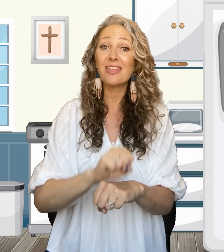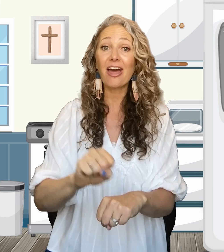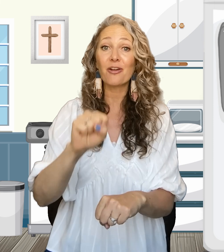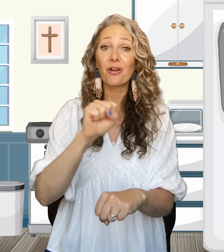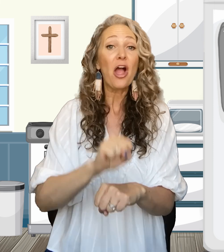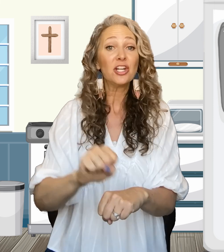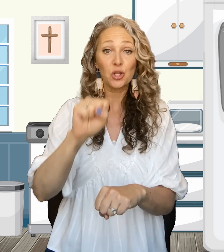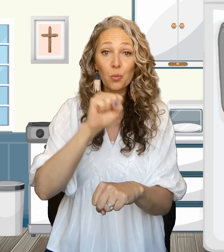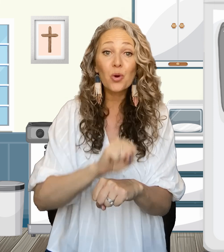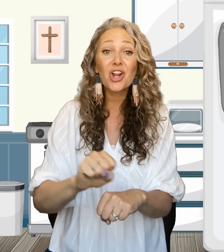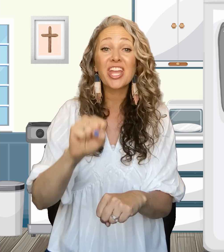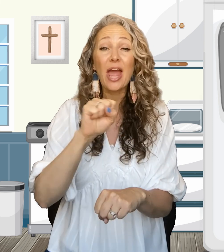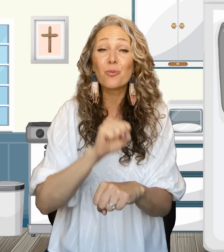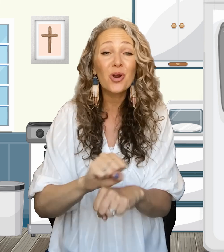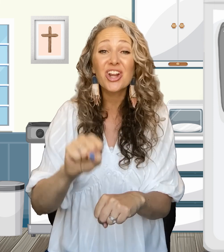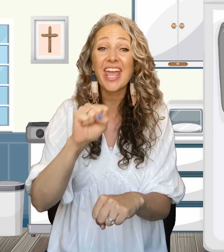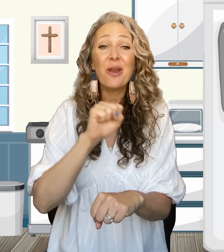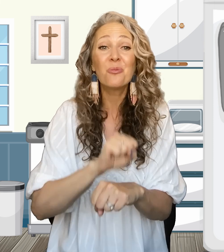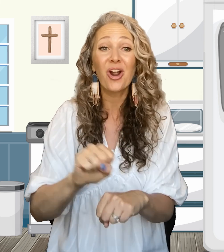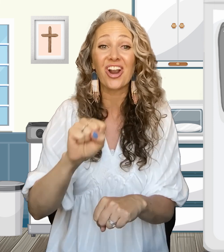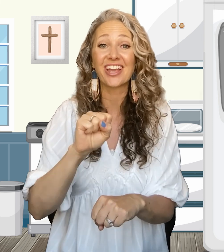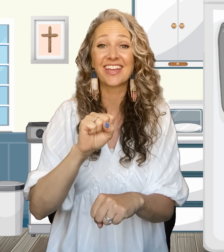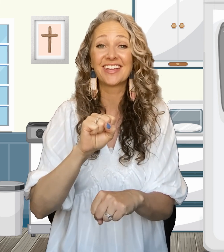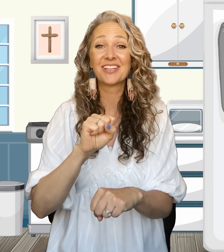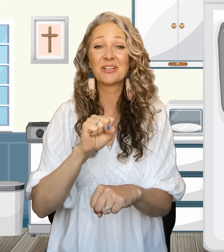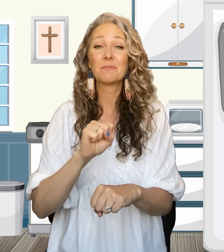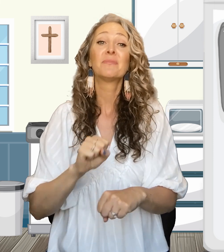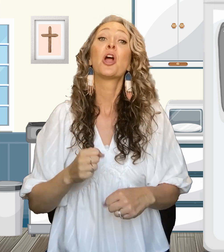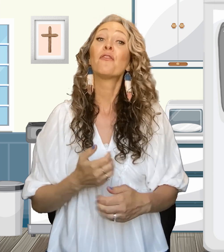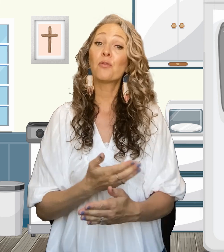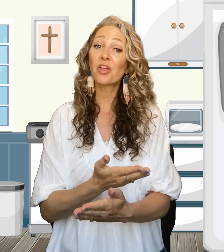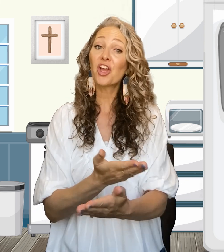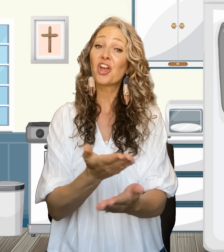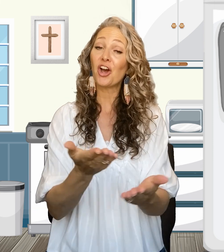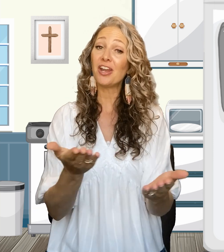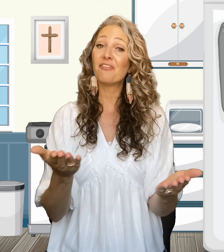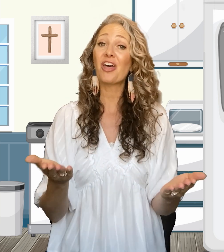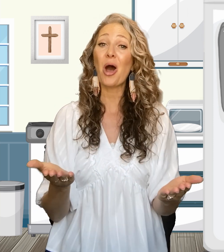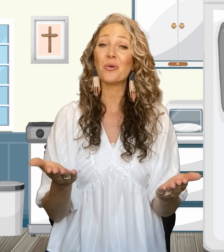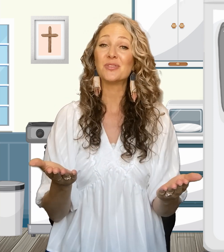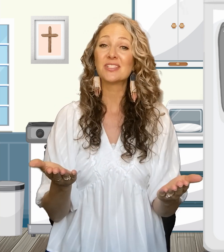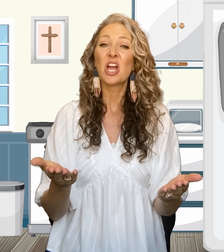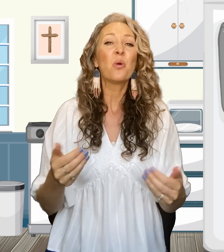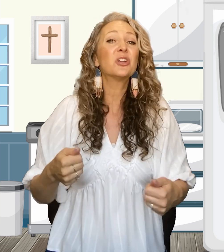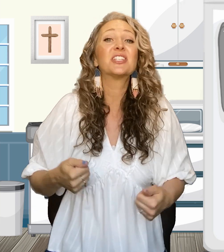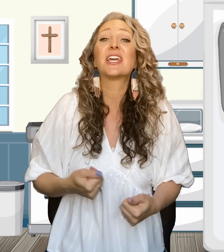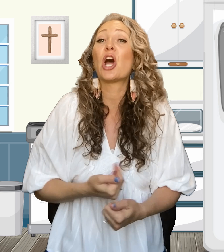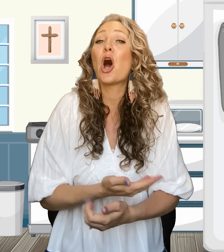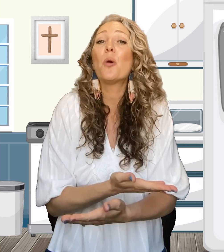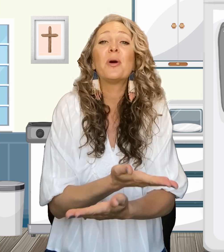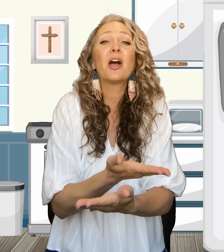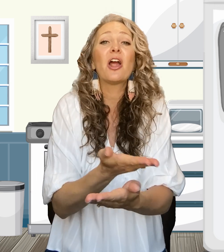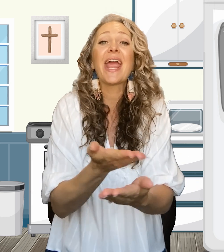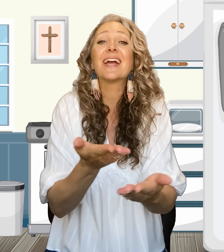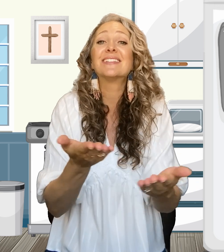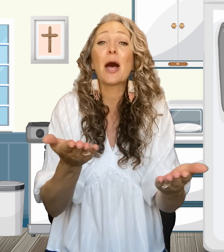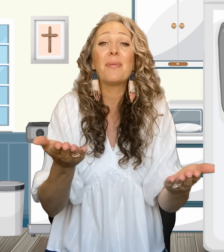other to work and work and work. For the good of those. We're just going to open our hands up and